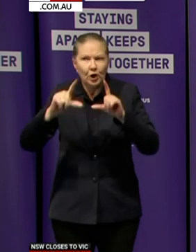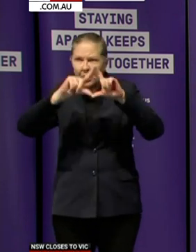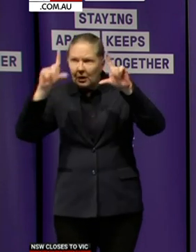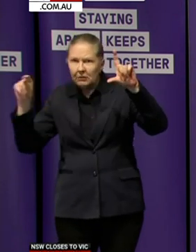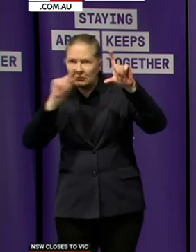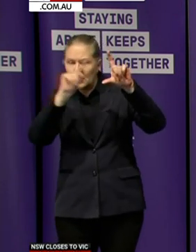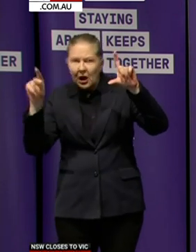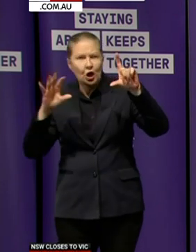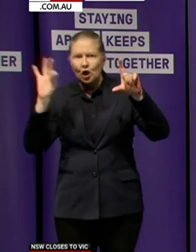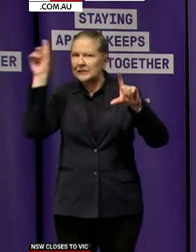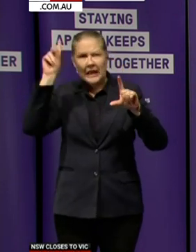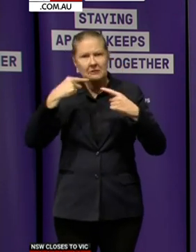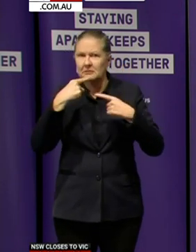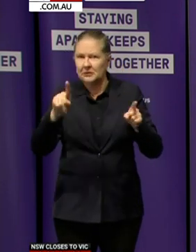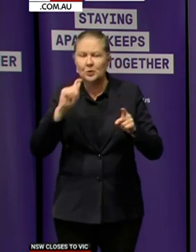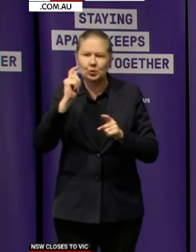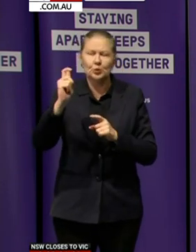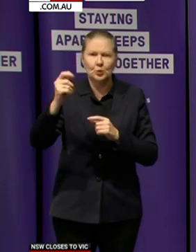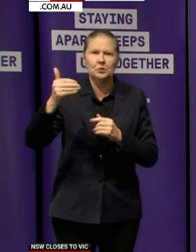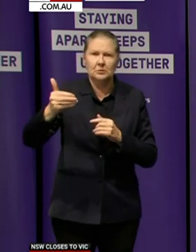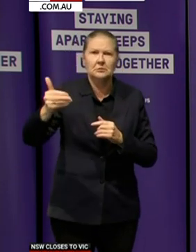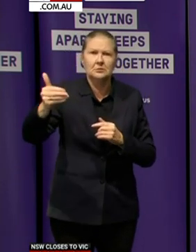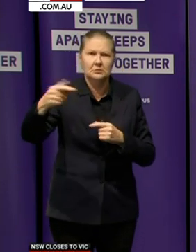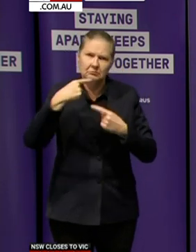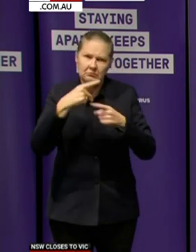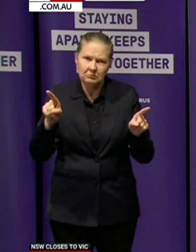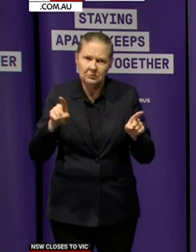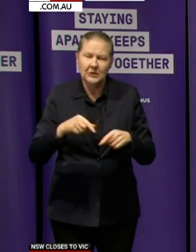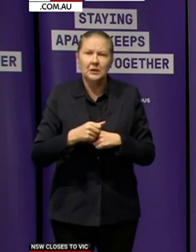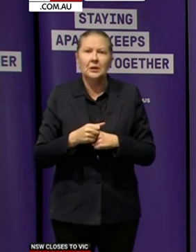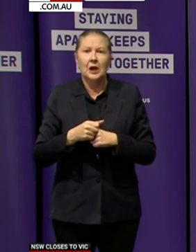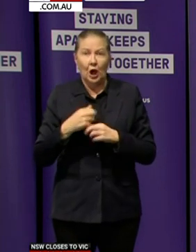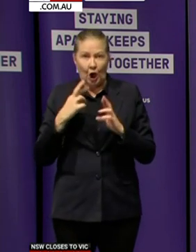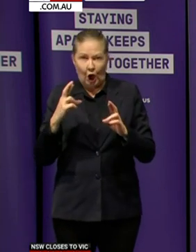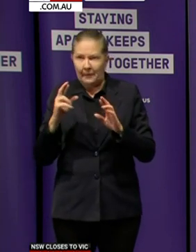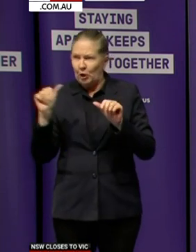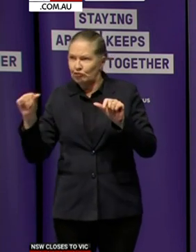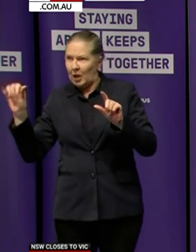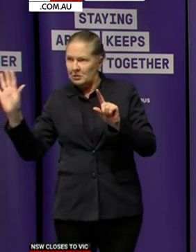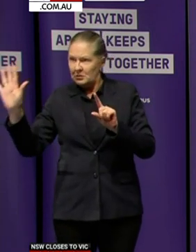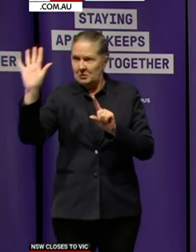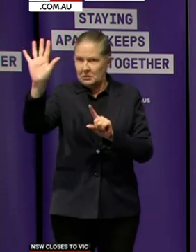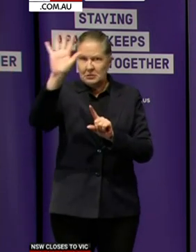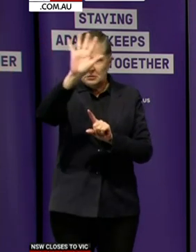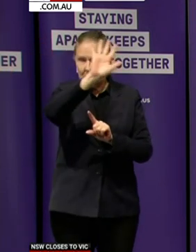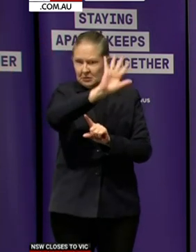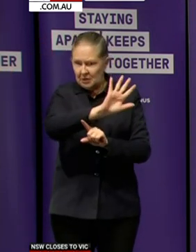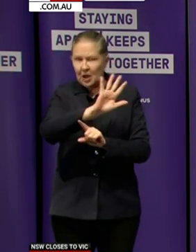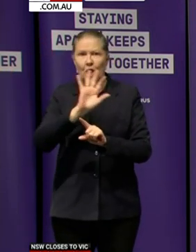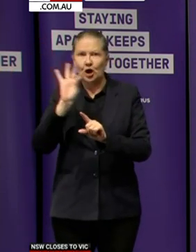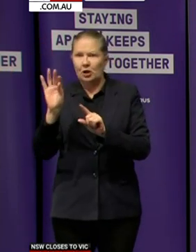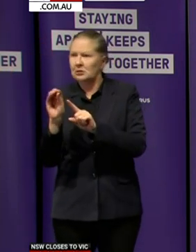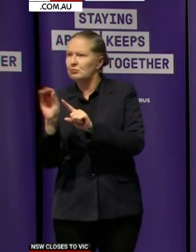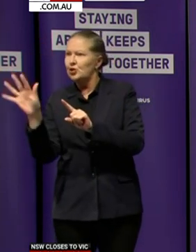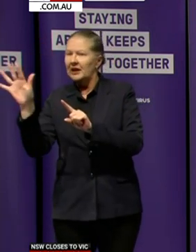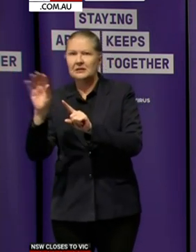quite soon, and we'll only be able to achieve that if we continue to contain within Metropolitan Melbourne and